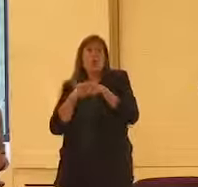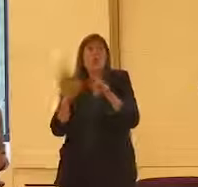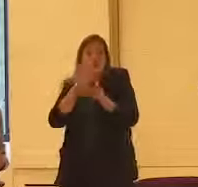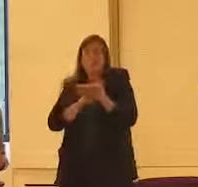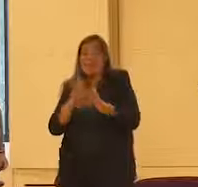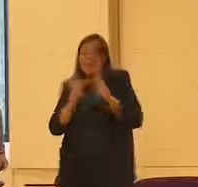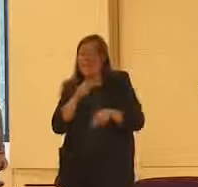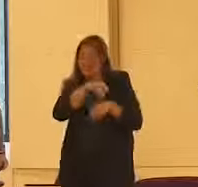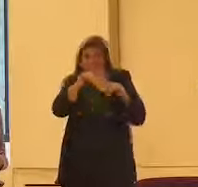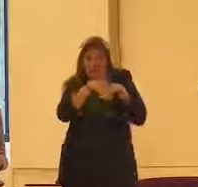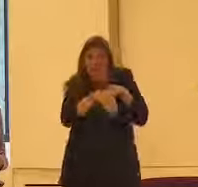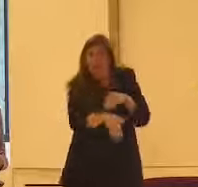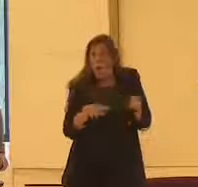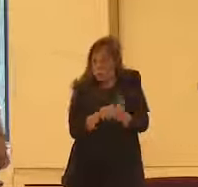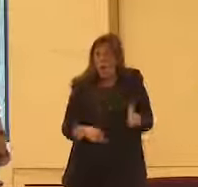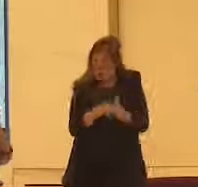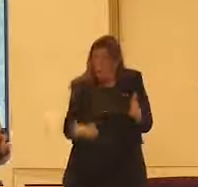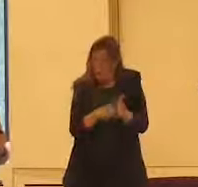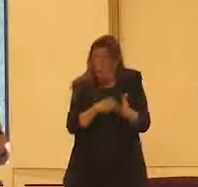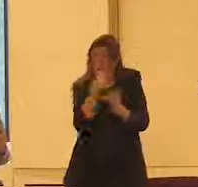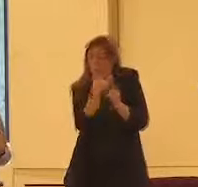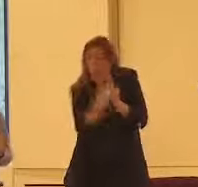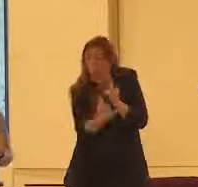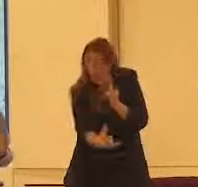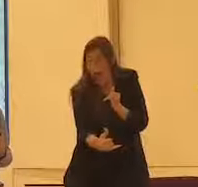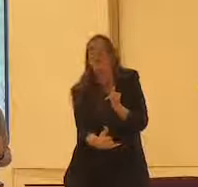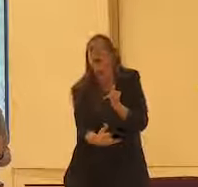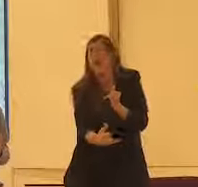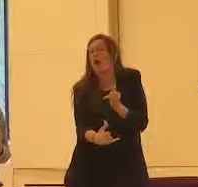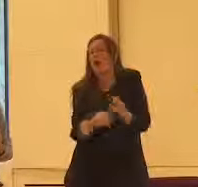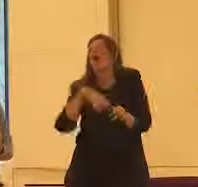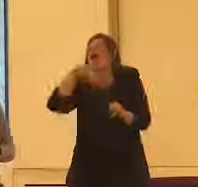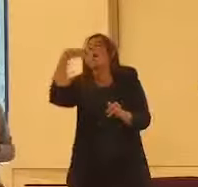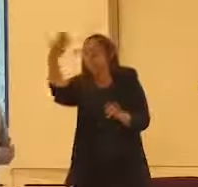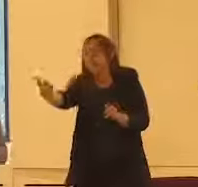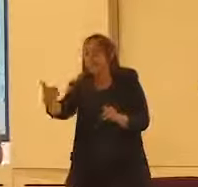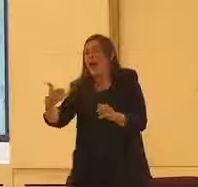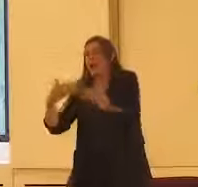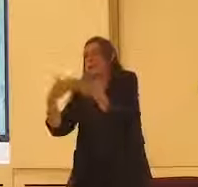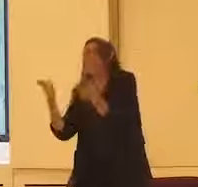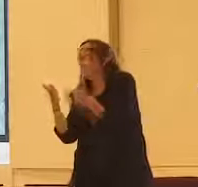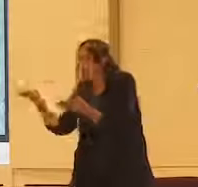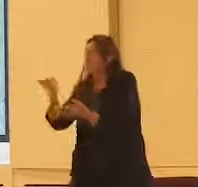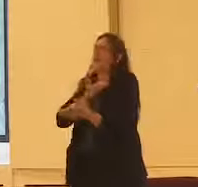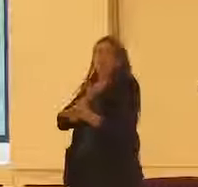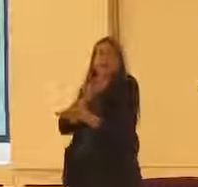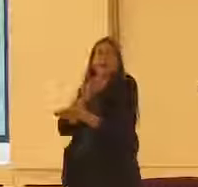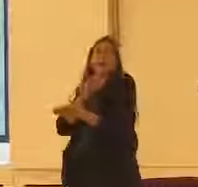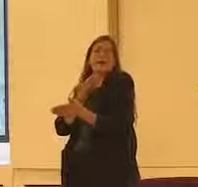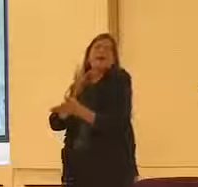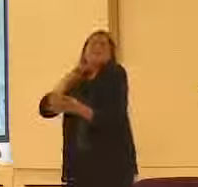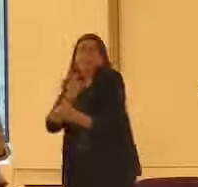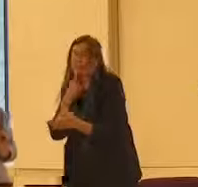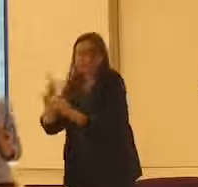to the solution to that problem. Us in deaf services are the solution to the problem that hearing services can't deal with mental health of deaf